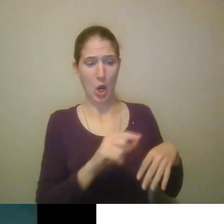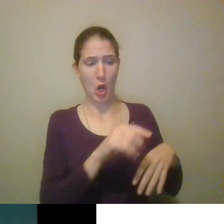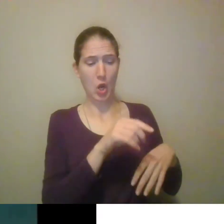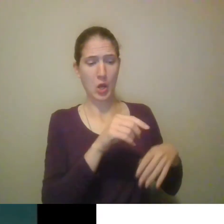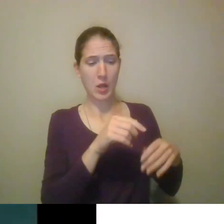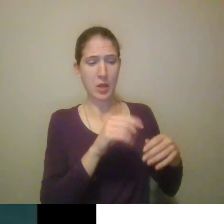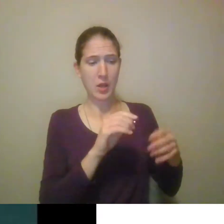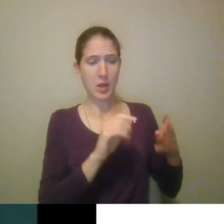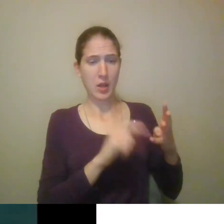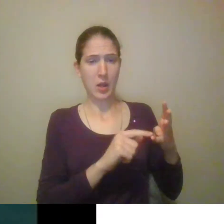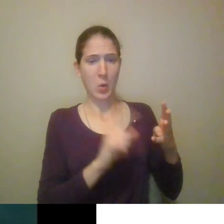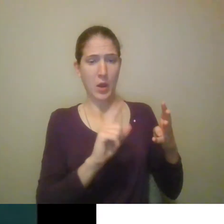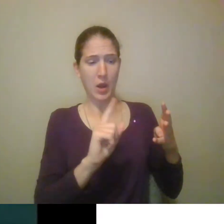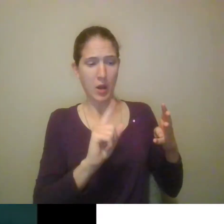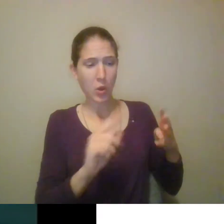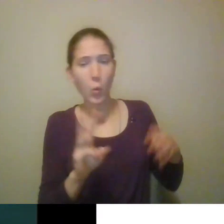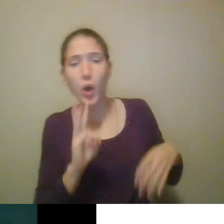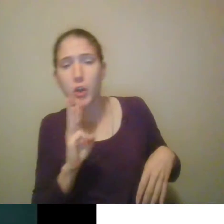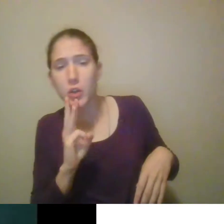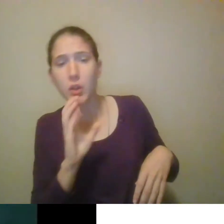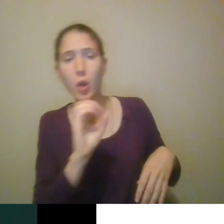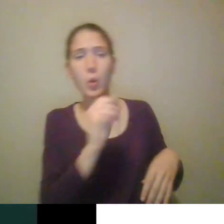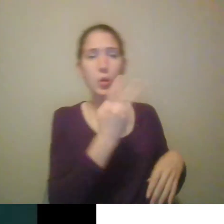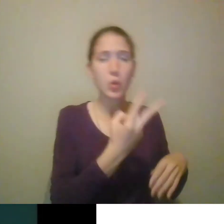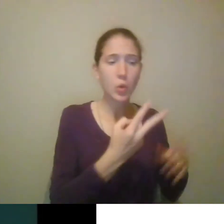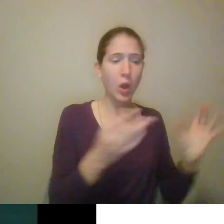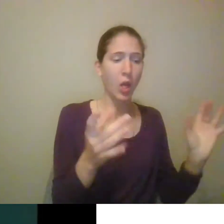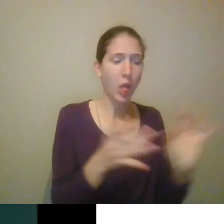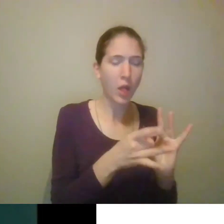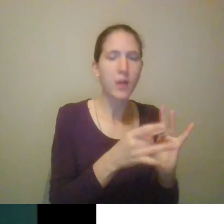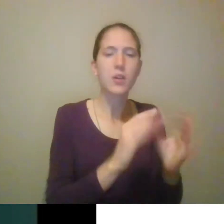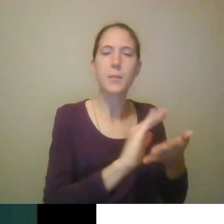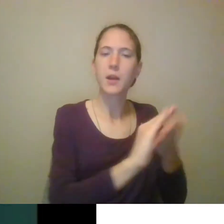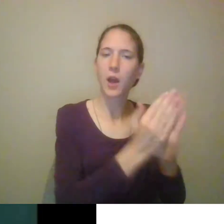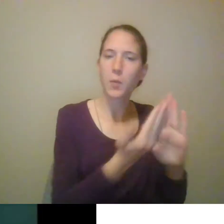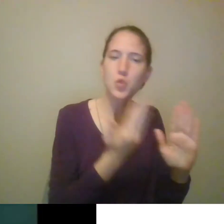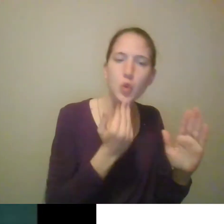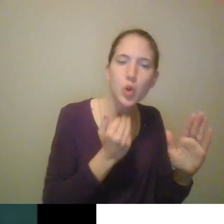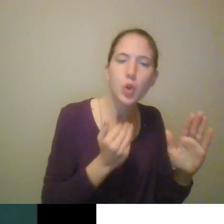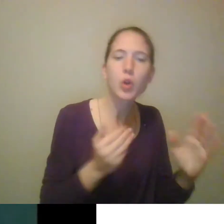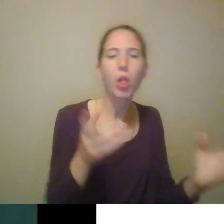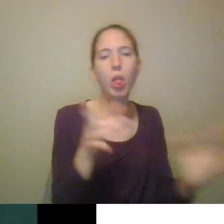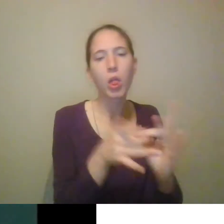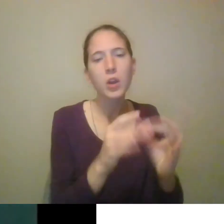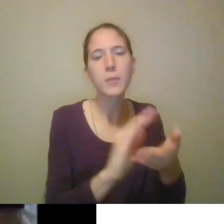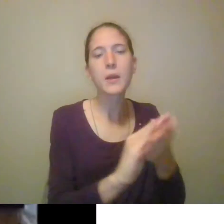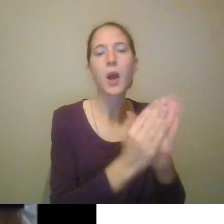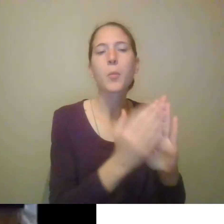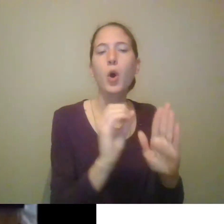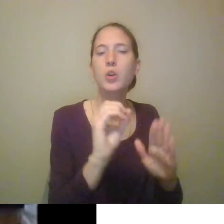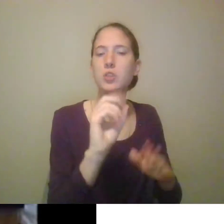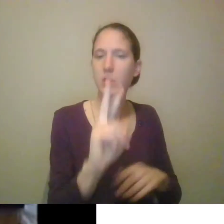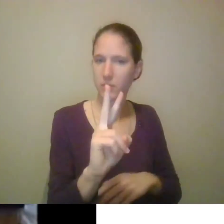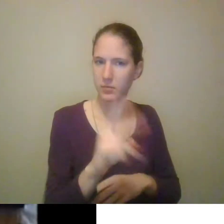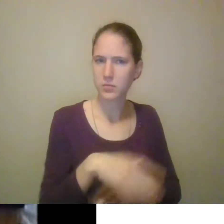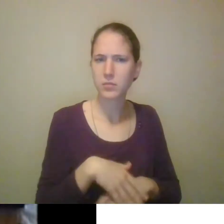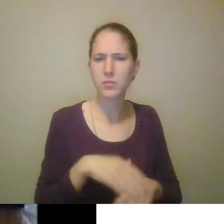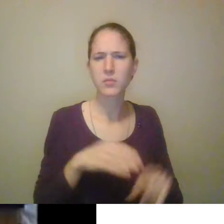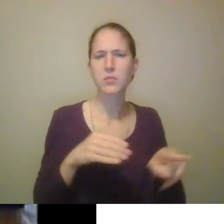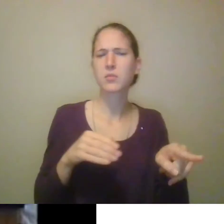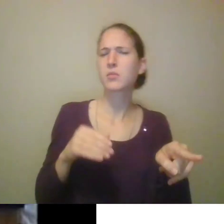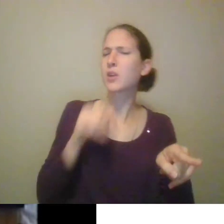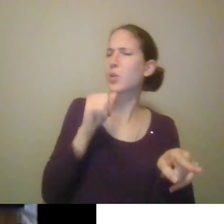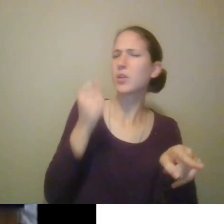and the water will come together to form sugar and oxygen. Beth? I don't understand. So is